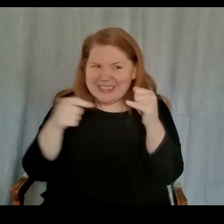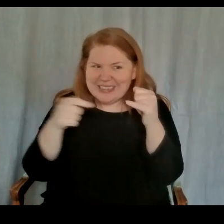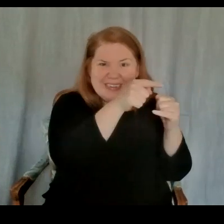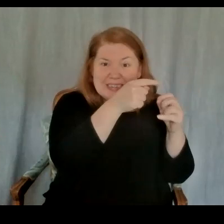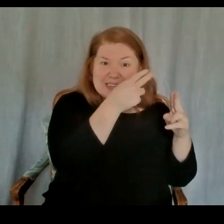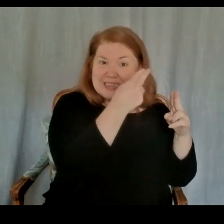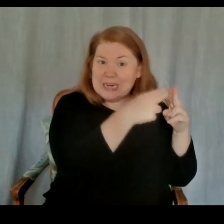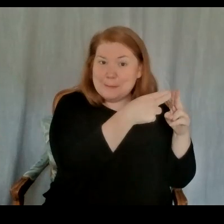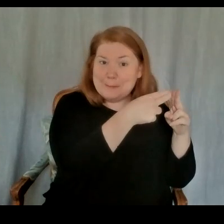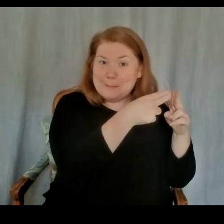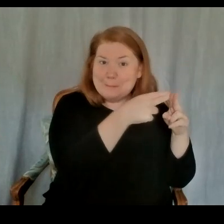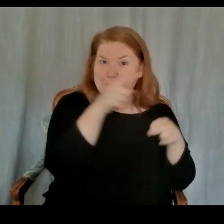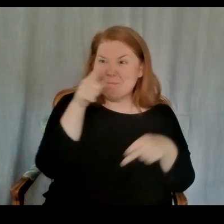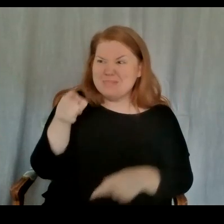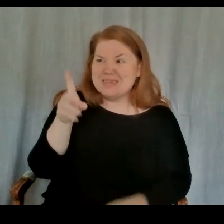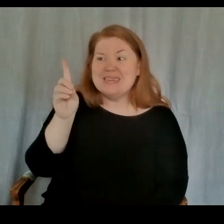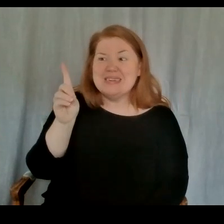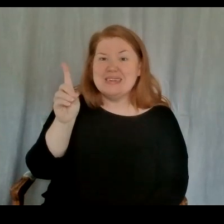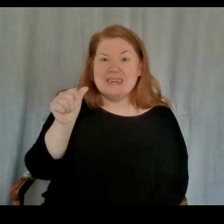and one for the date.